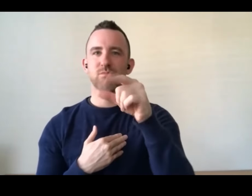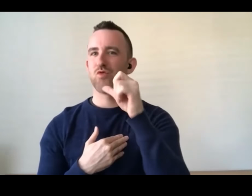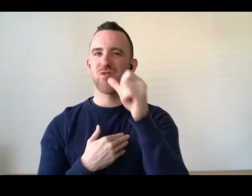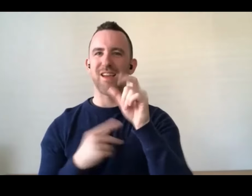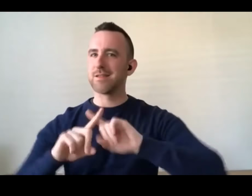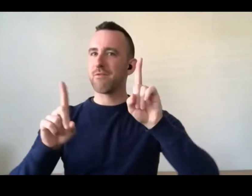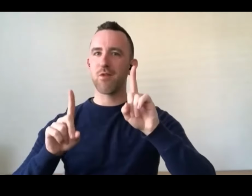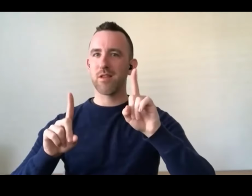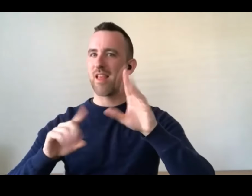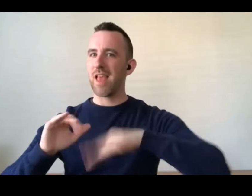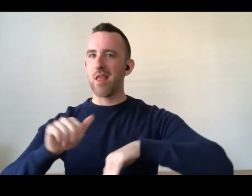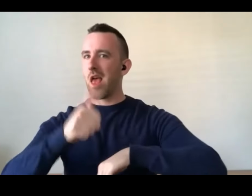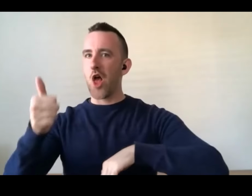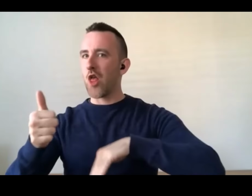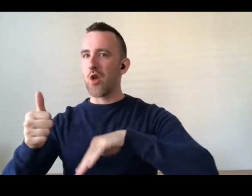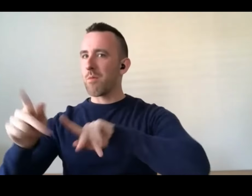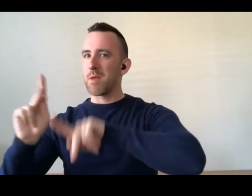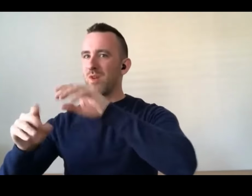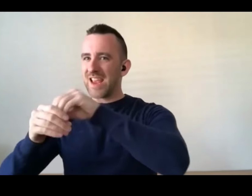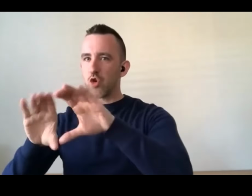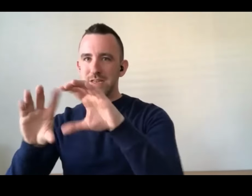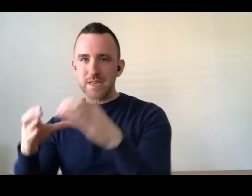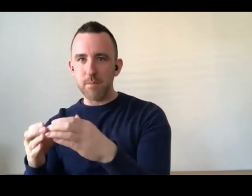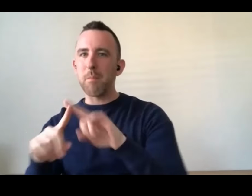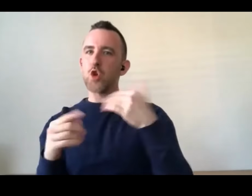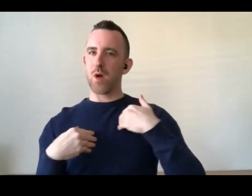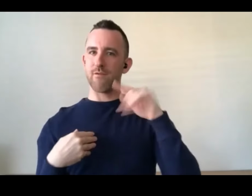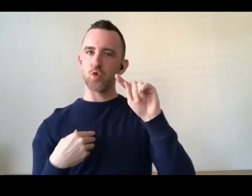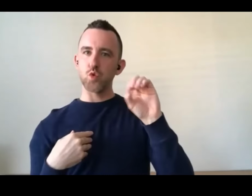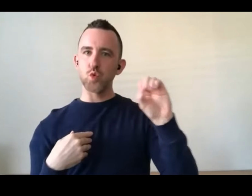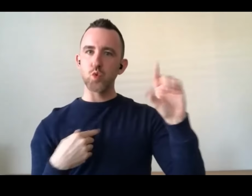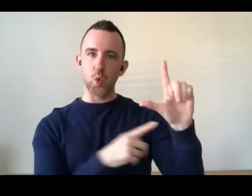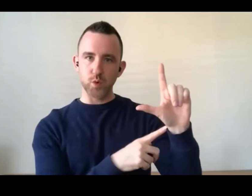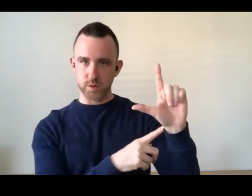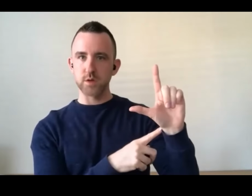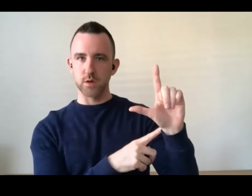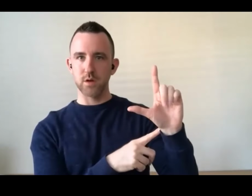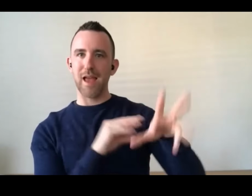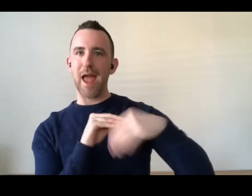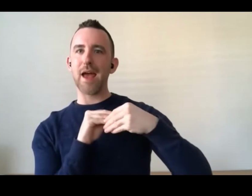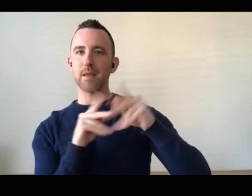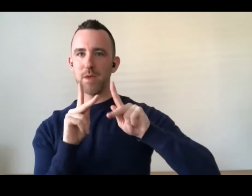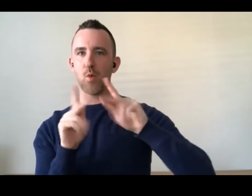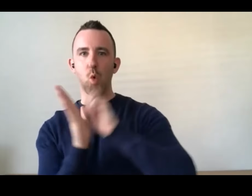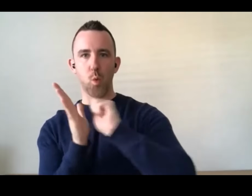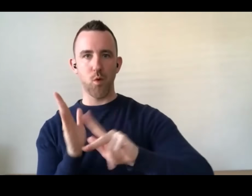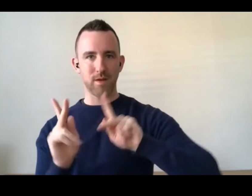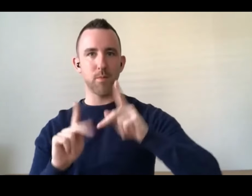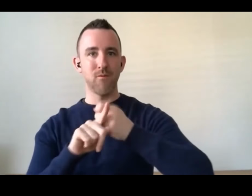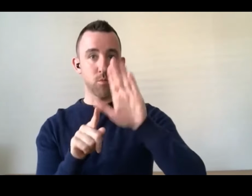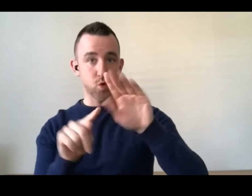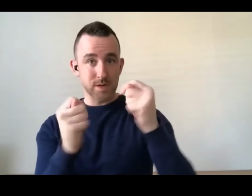different from the rest of your crew, but you have tools which are adding people and removing people from your